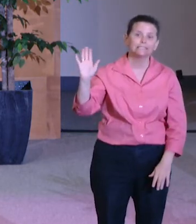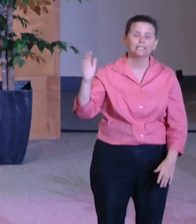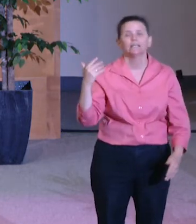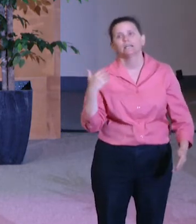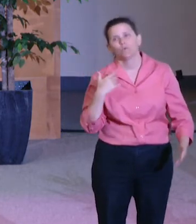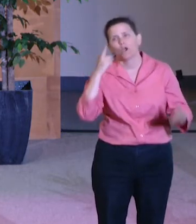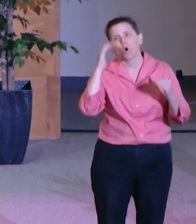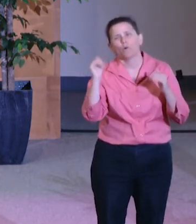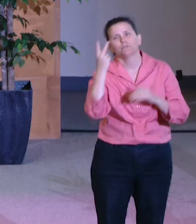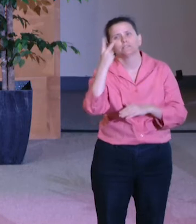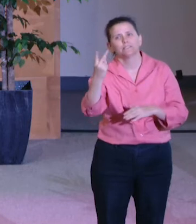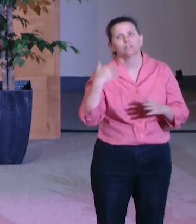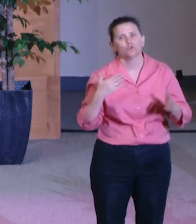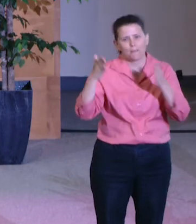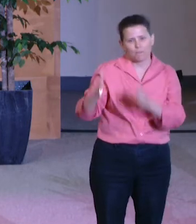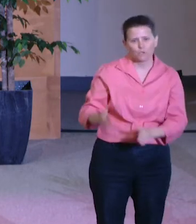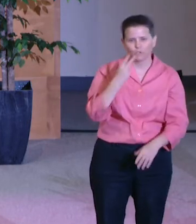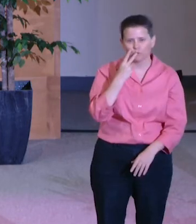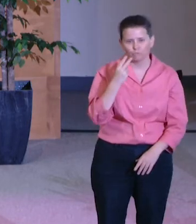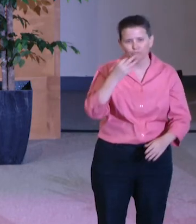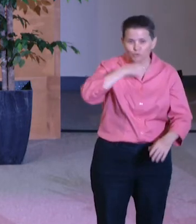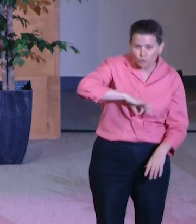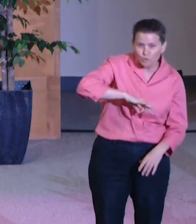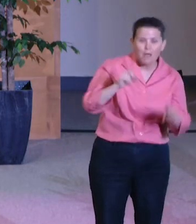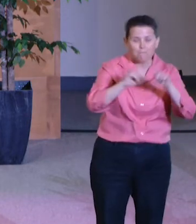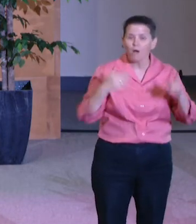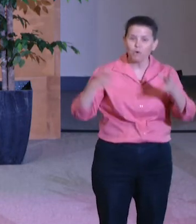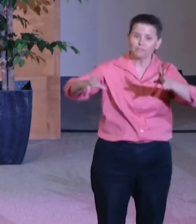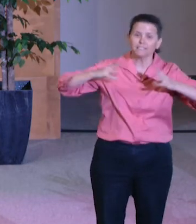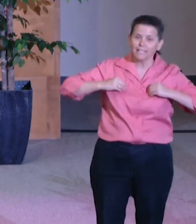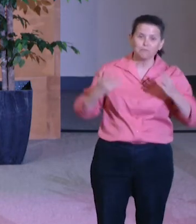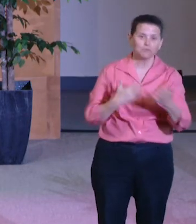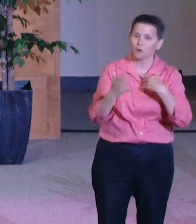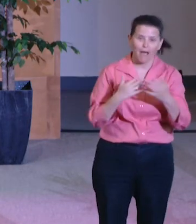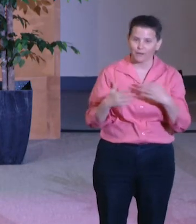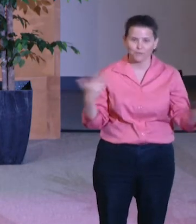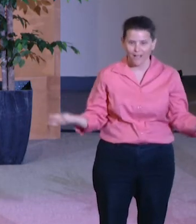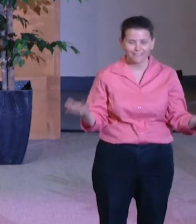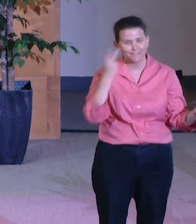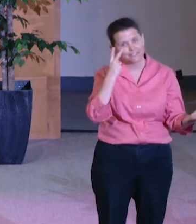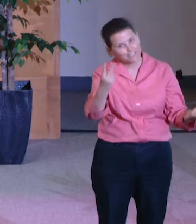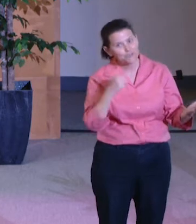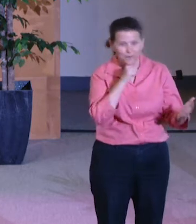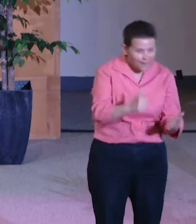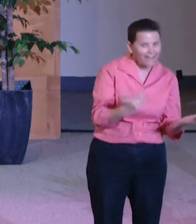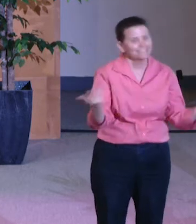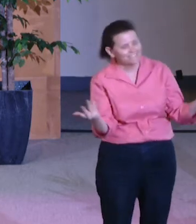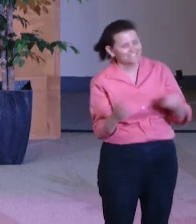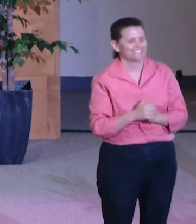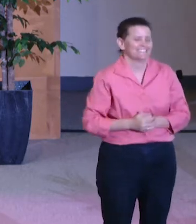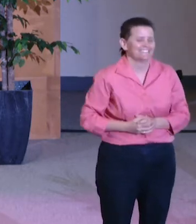in person one day, but if not, we'll take you however we can get you. We love you, and we will see you next time. Thank you.